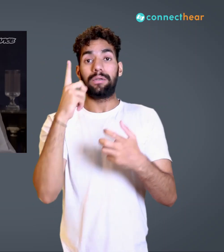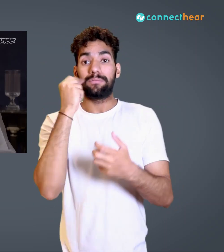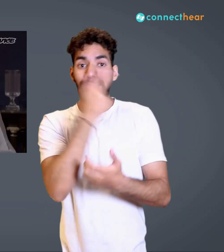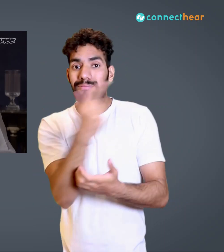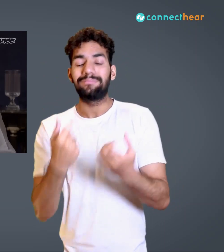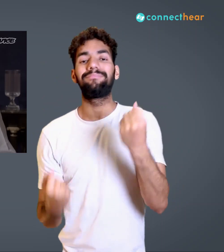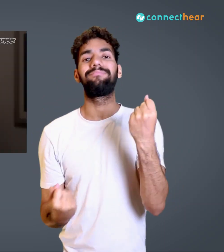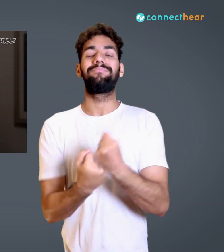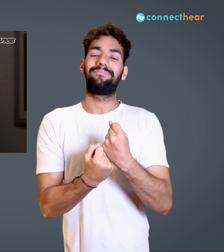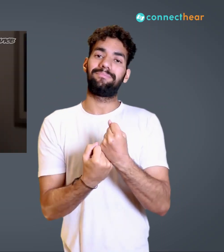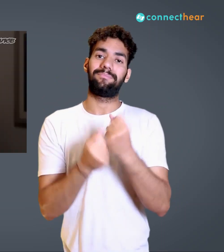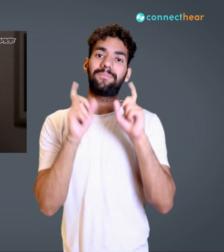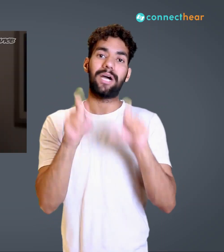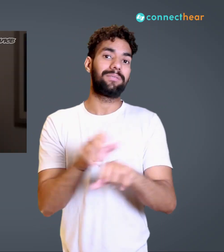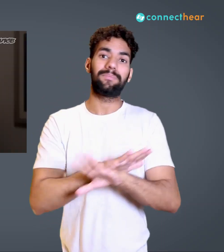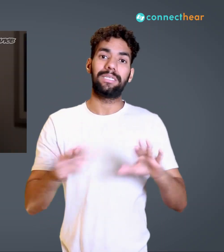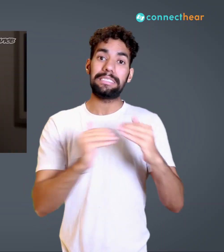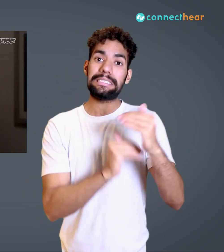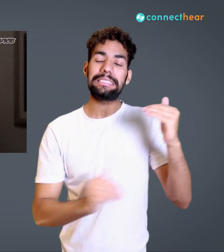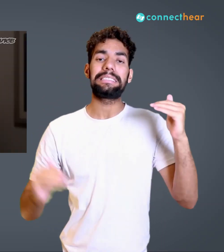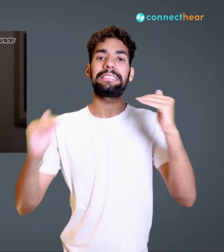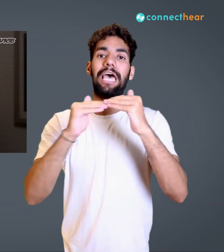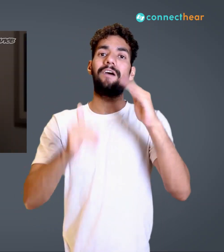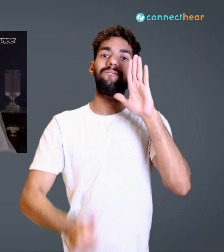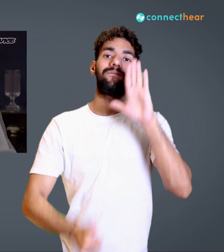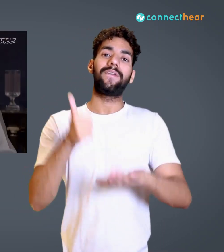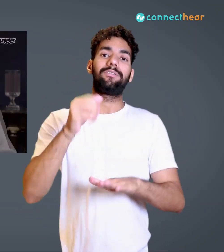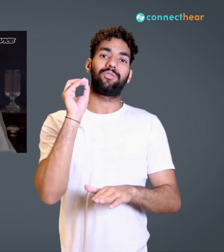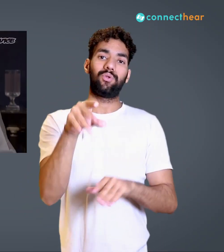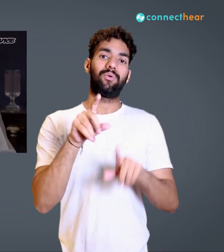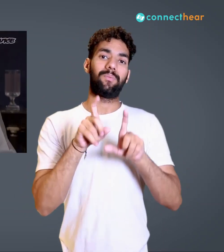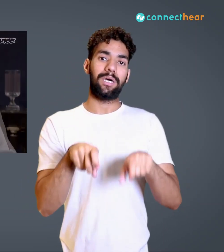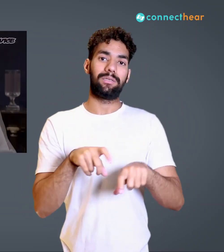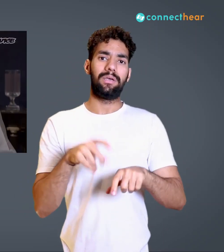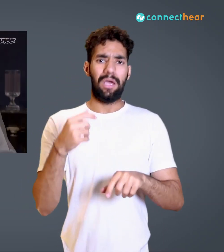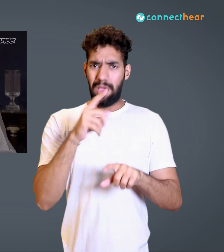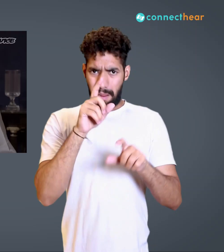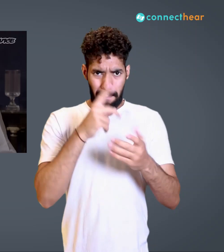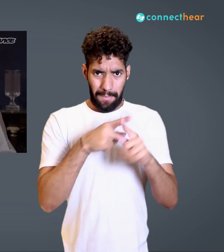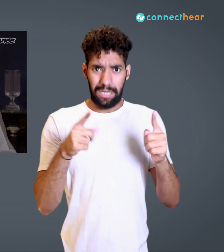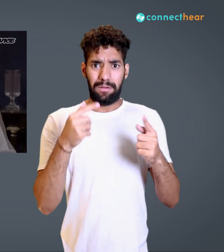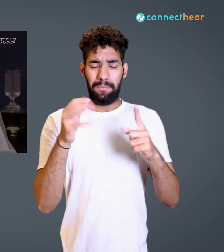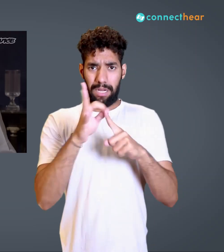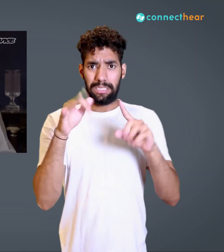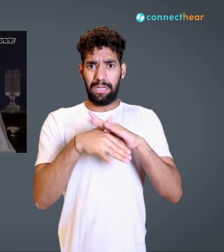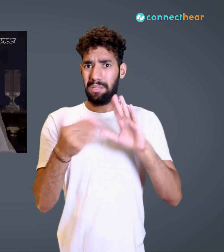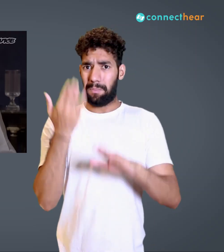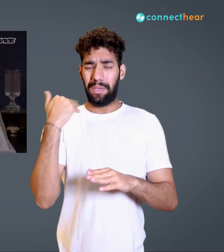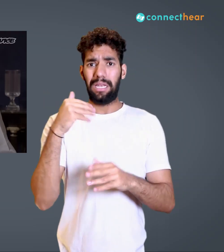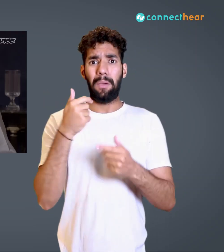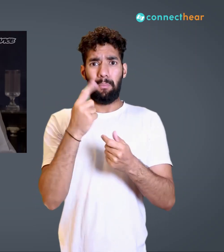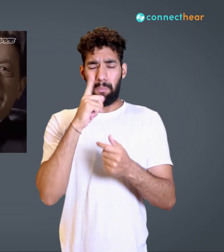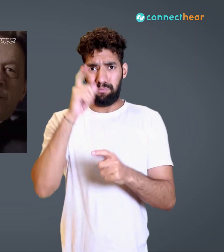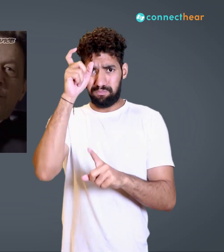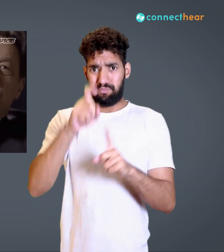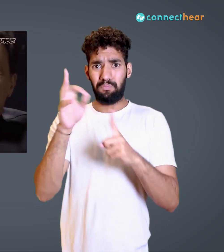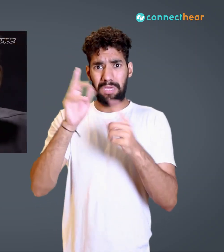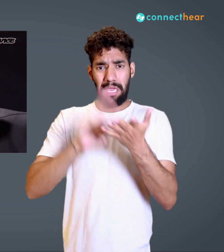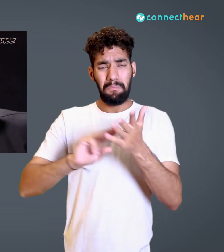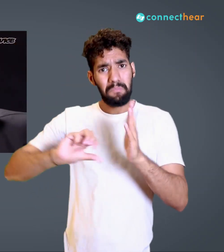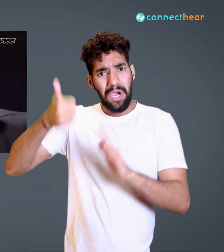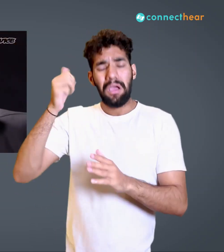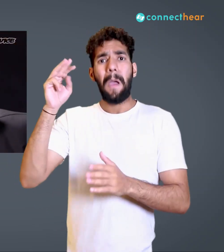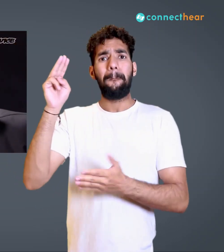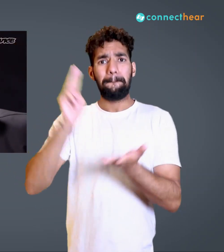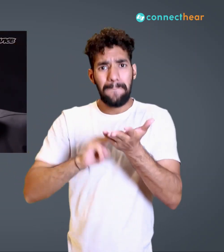people in the best ministries. And there aren't good women? So if they are, like Shireen Mazari, one of our most powerful ministers, you